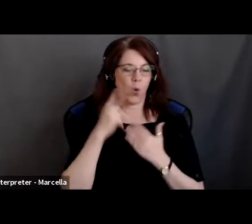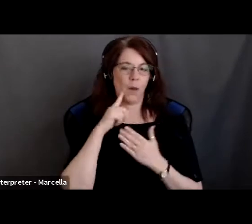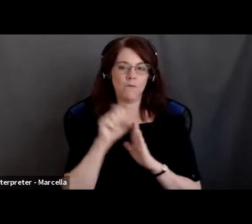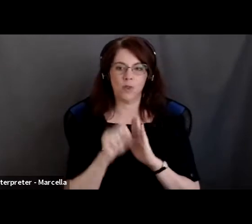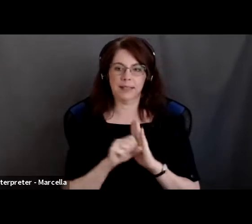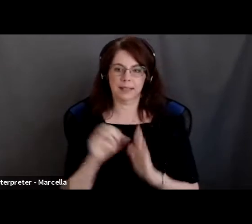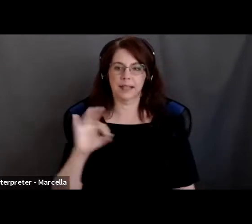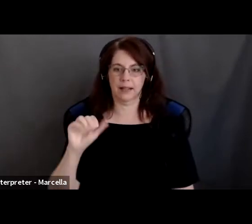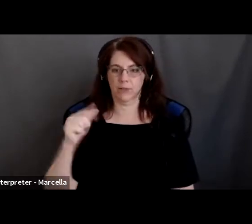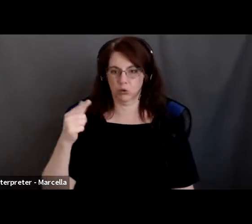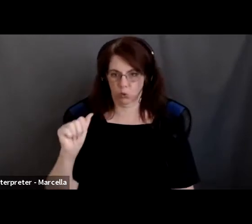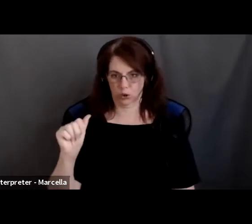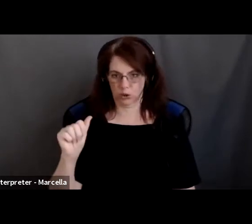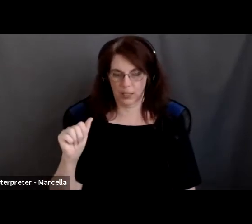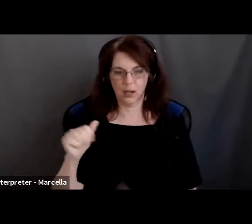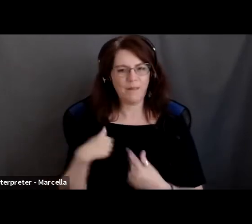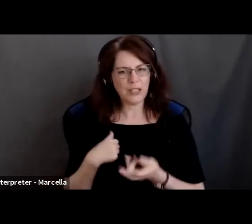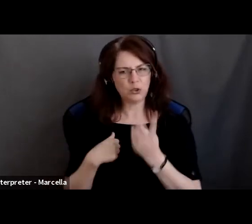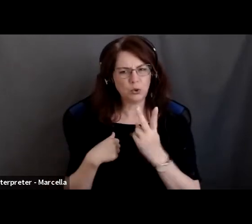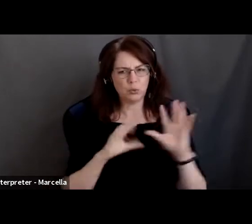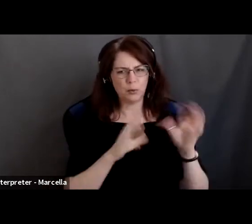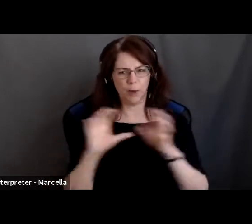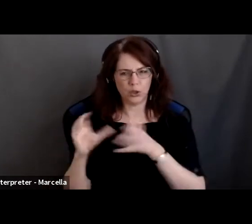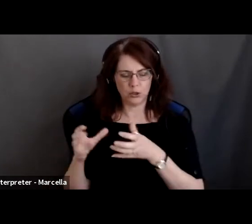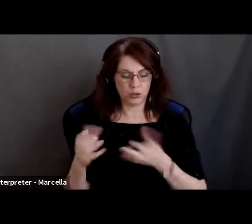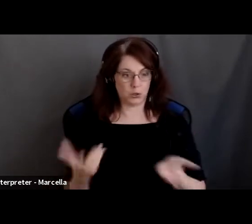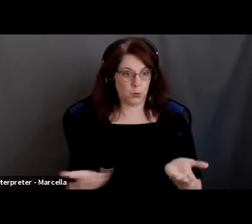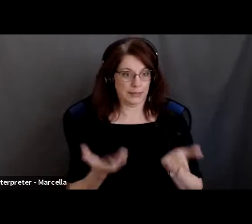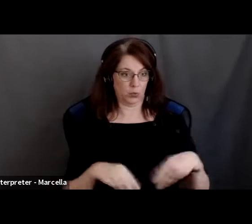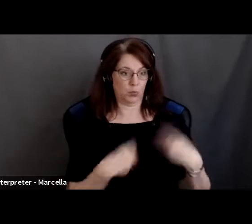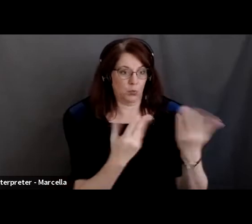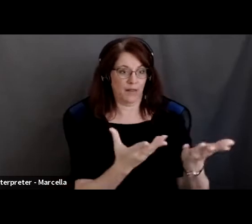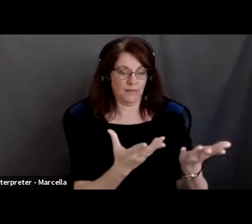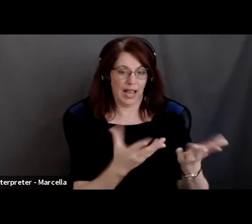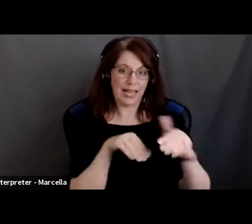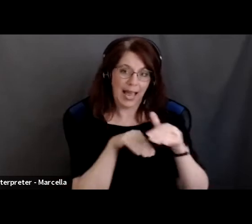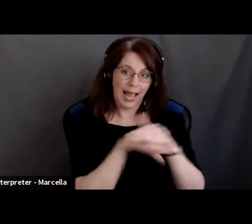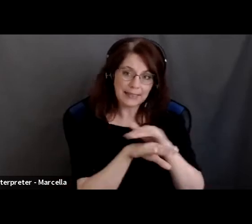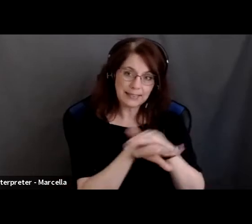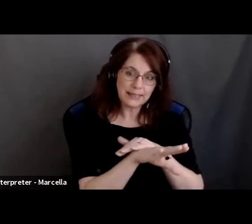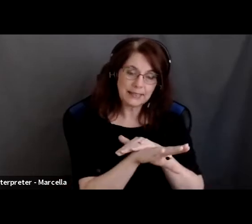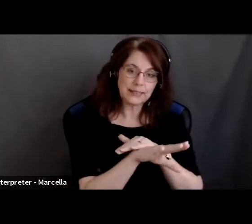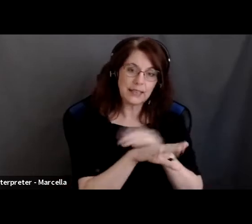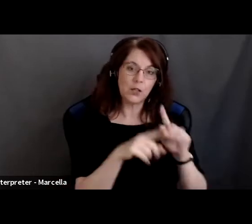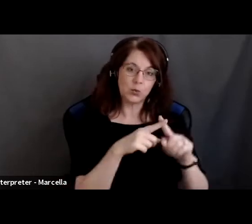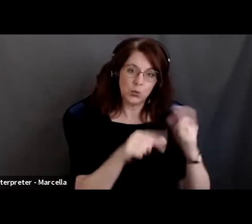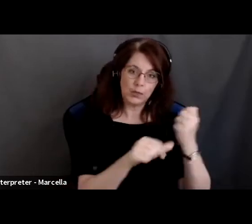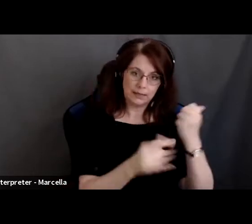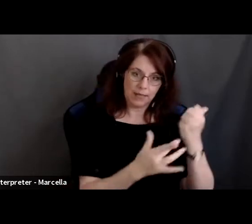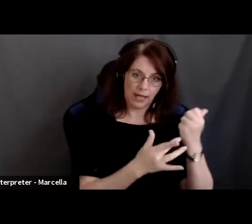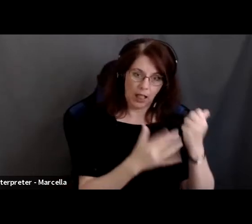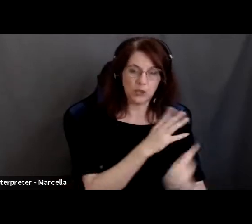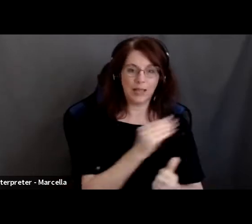And we have two big parts to our mission. We're here to provide access to assistive technology